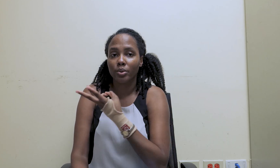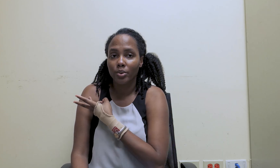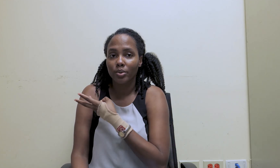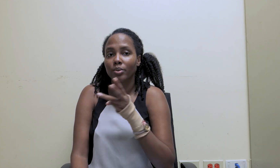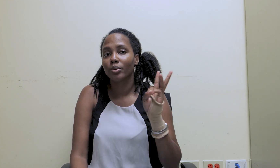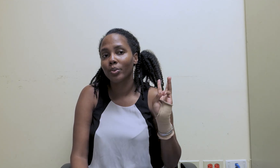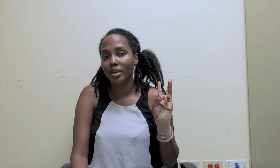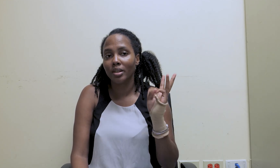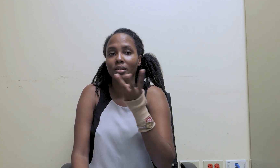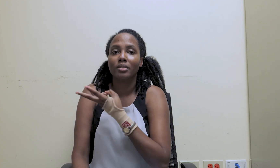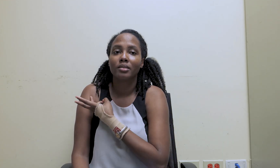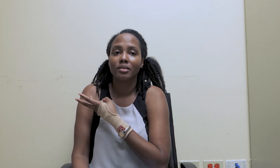know,